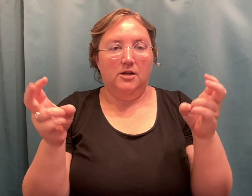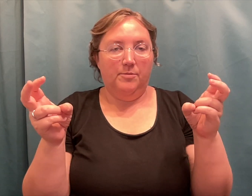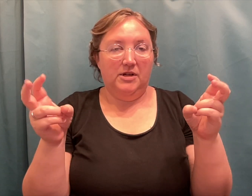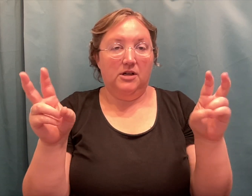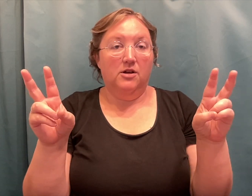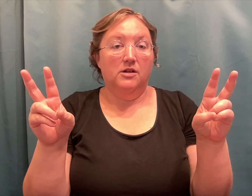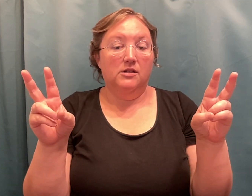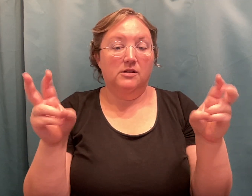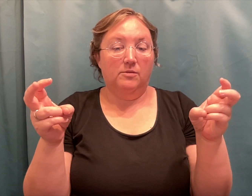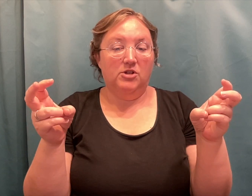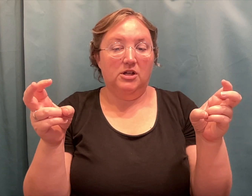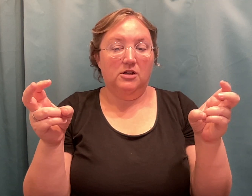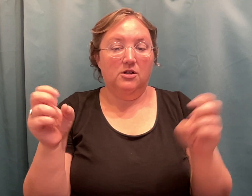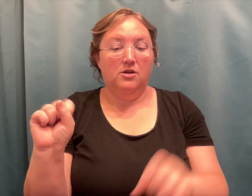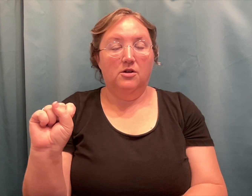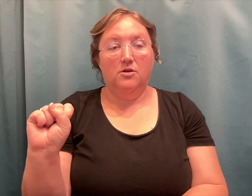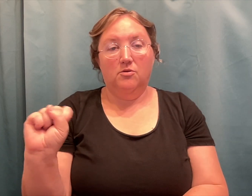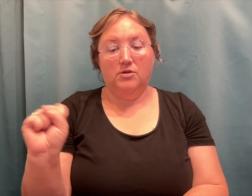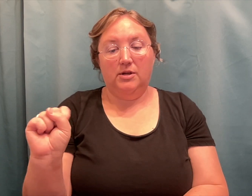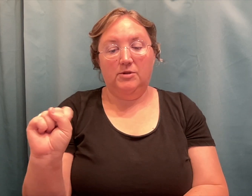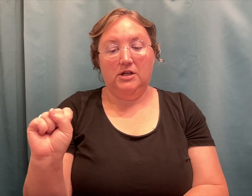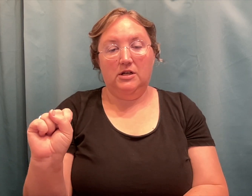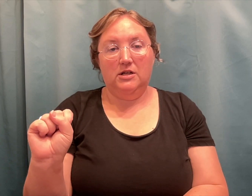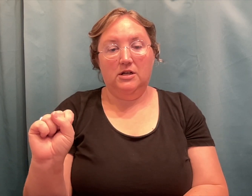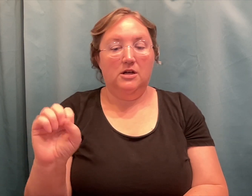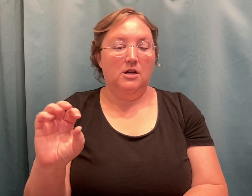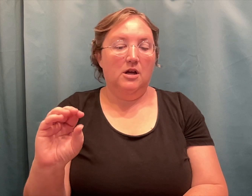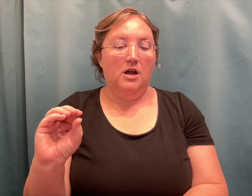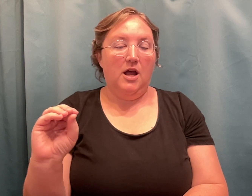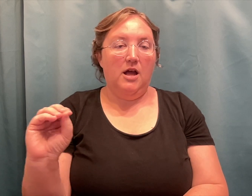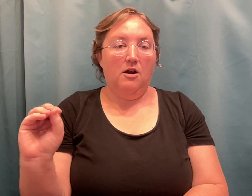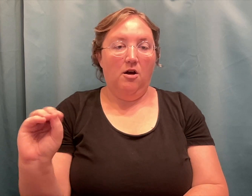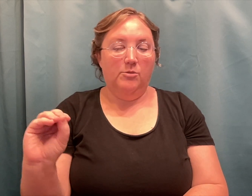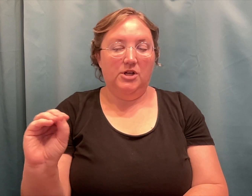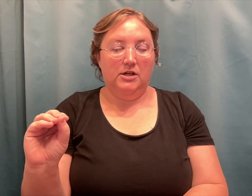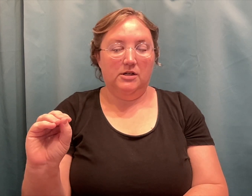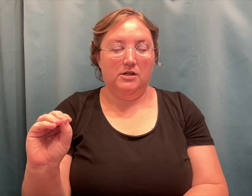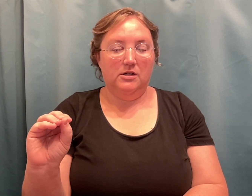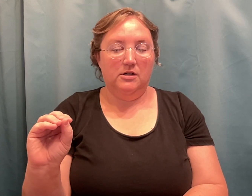Topic, subject or subject, and object.